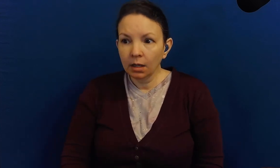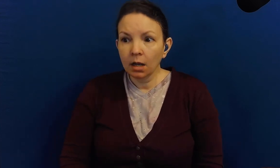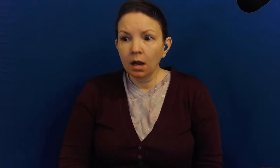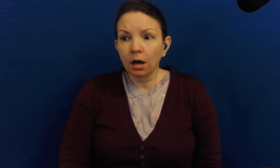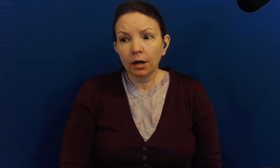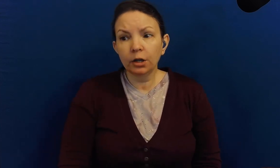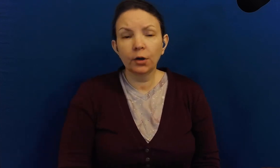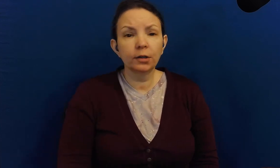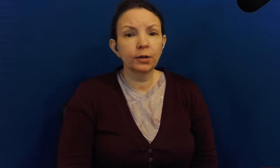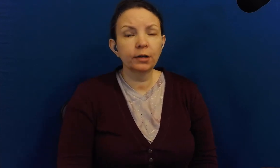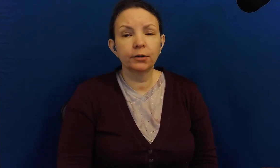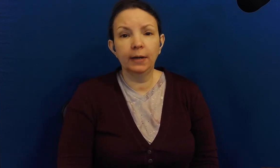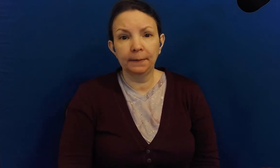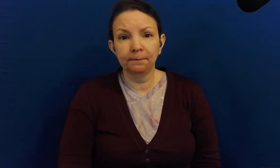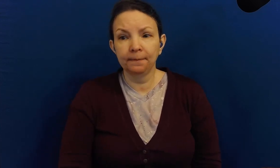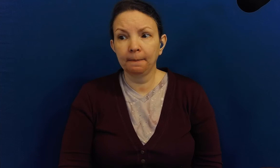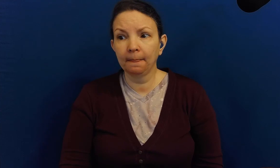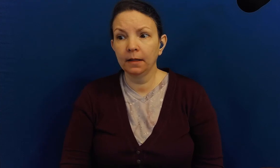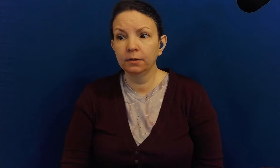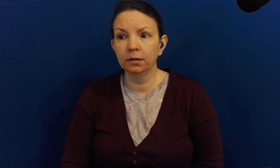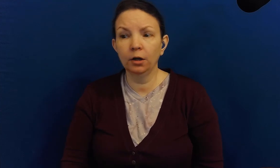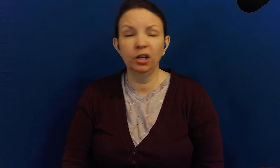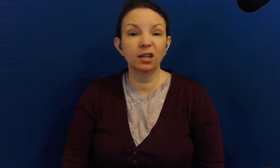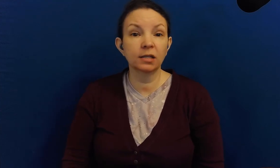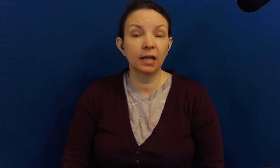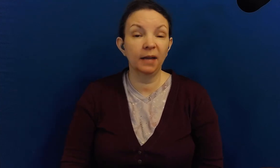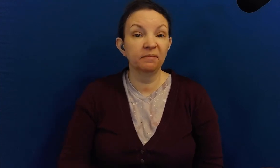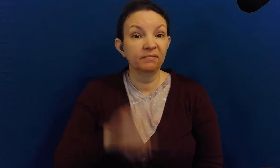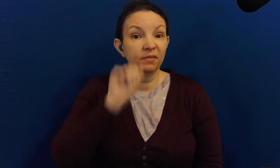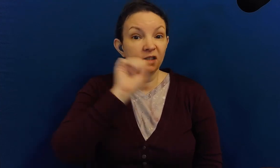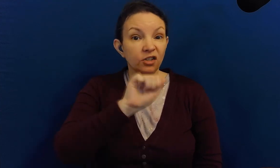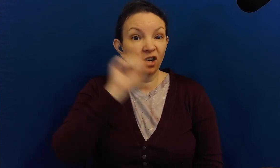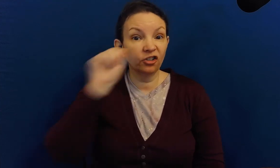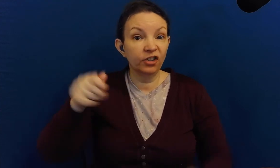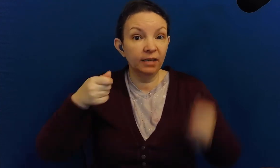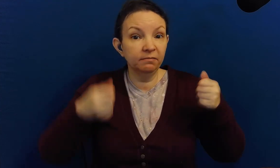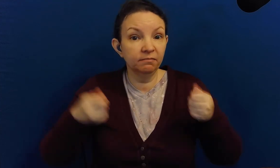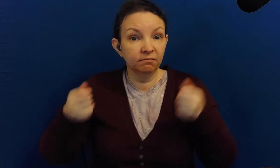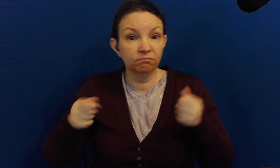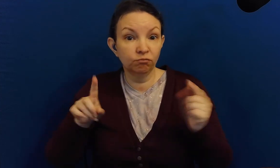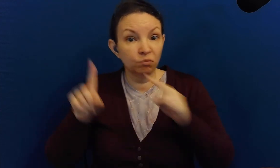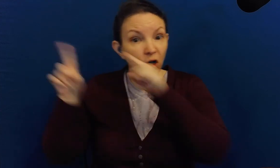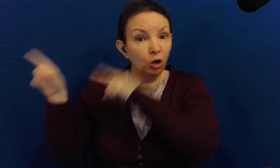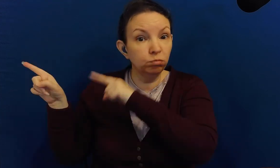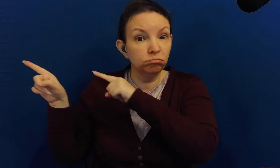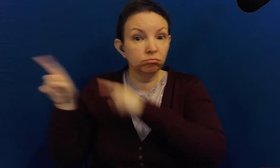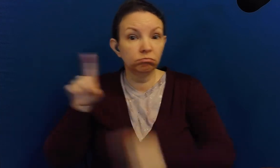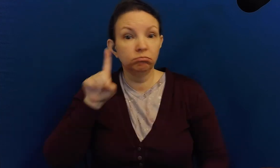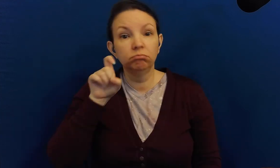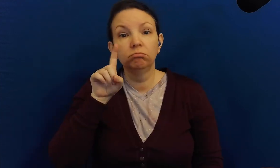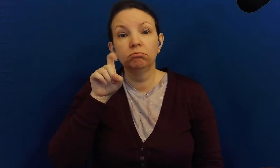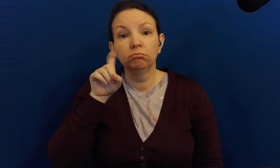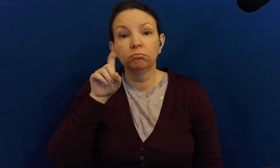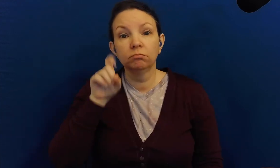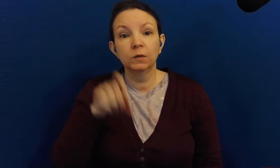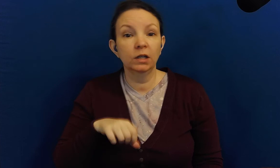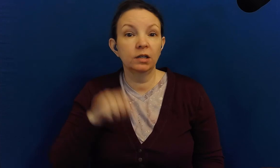Are you going trick-or-treating? So you can say, trick-or-treating, go. So you say, are you